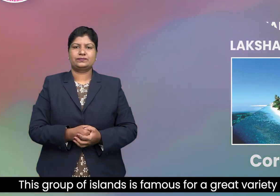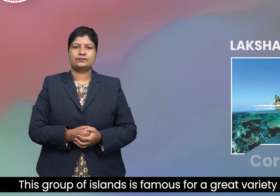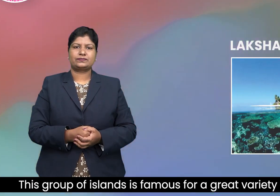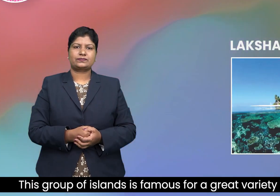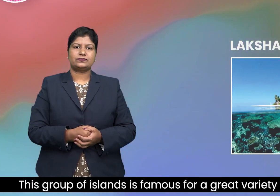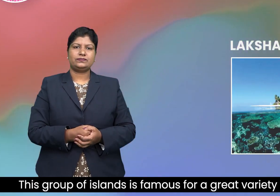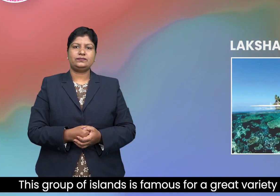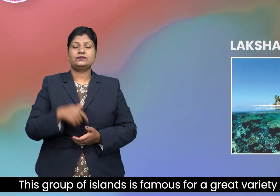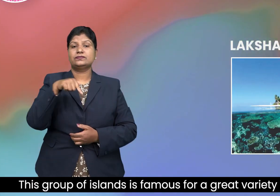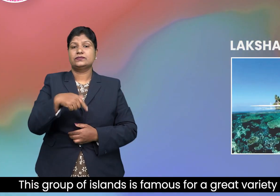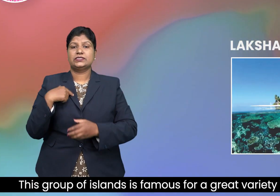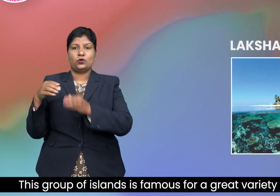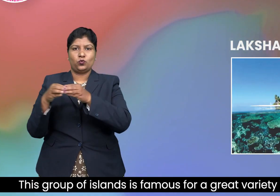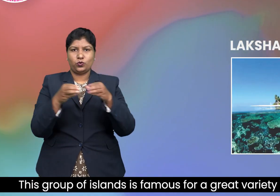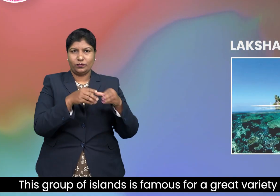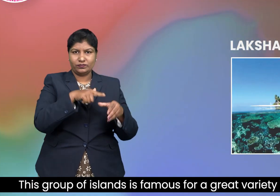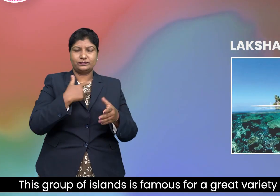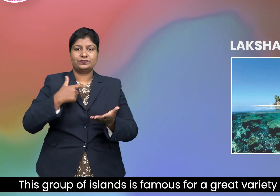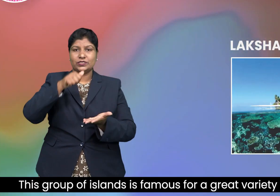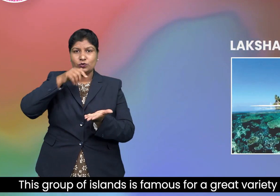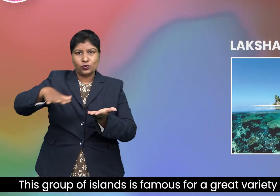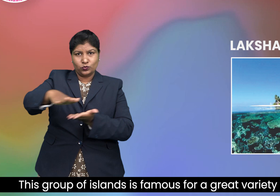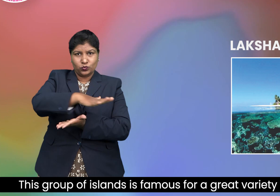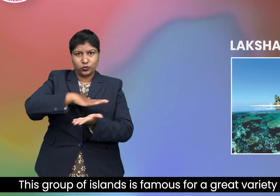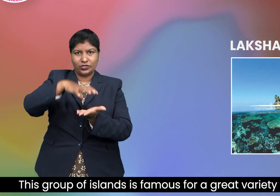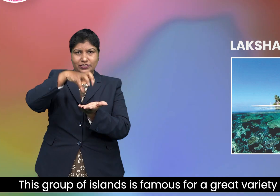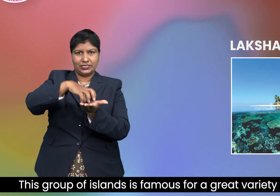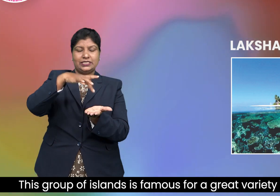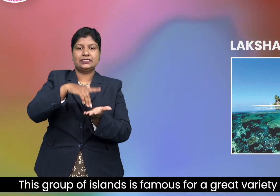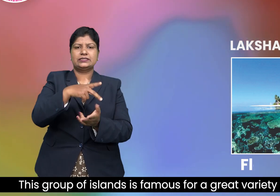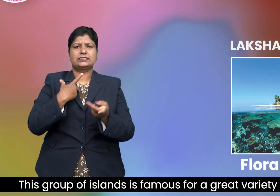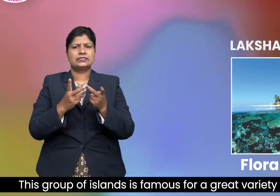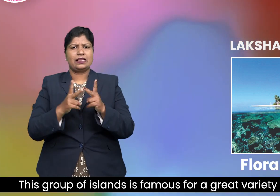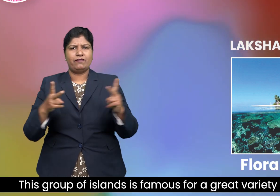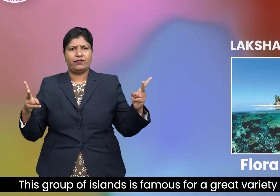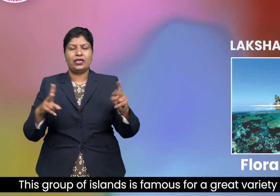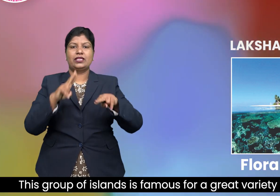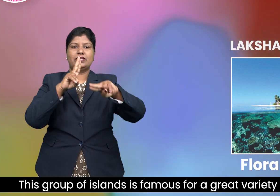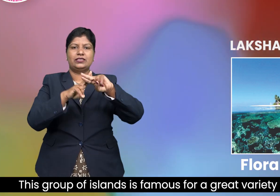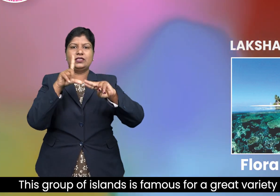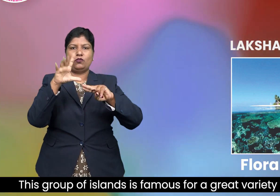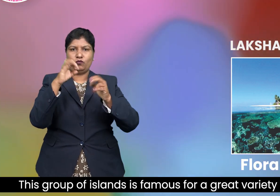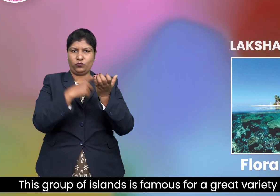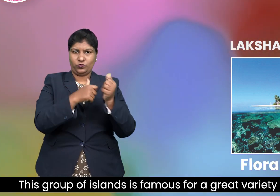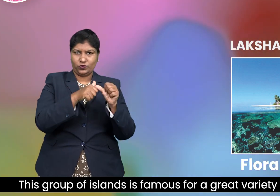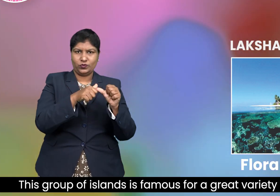The group of islands is famous for great variety of flora and fauna